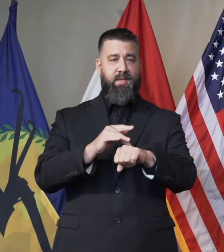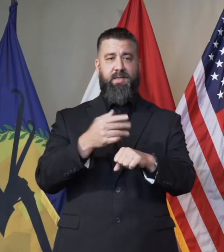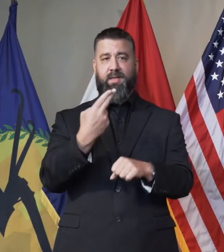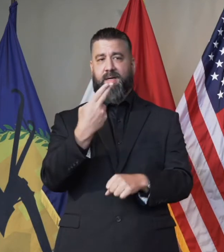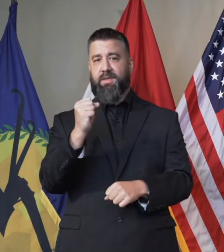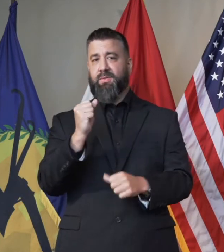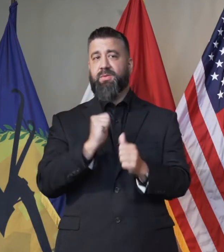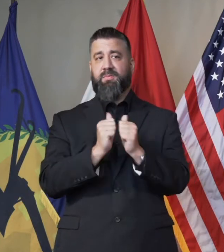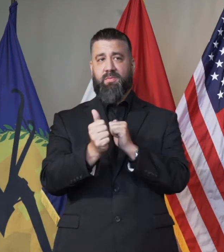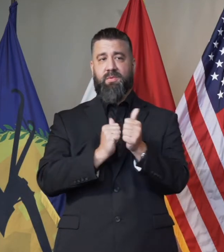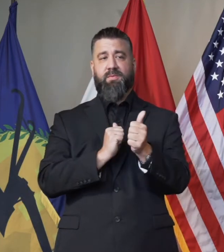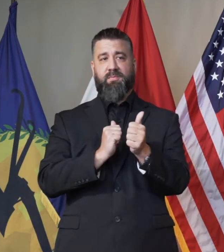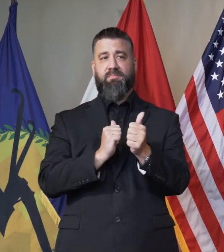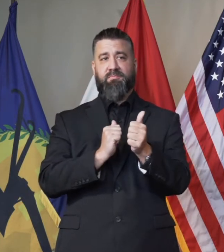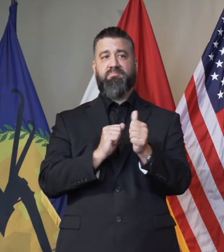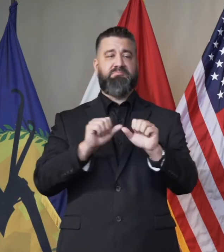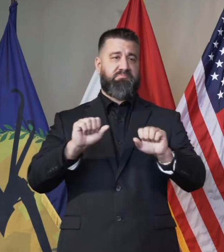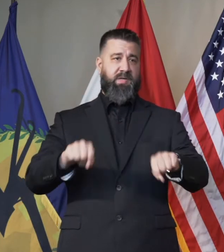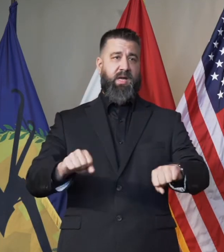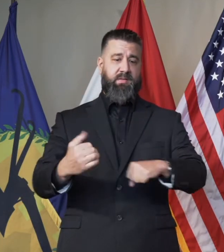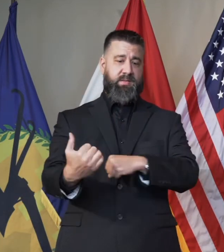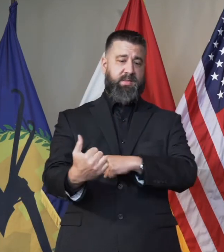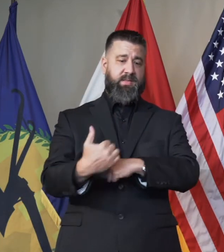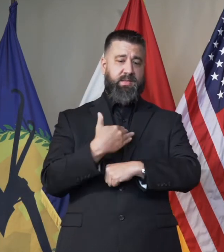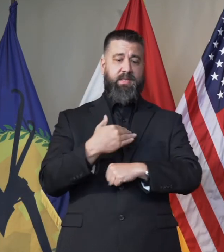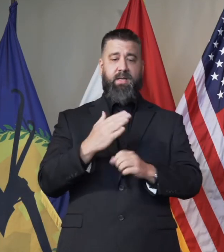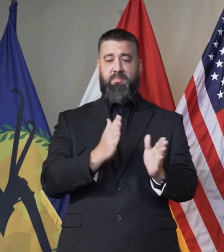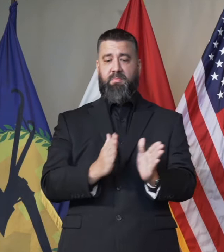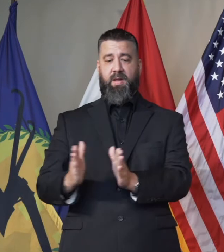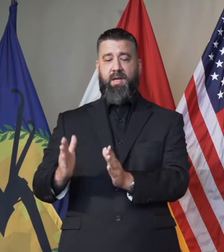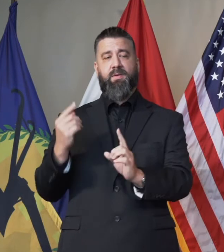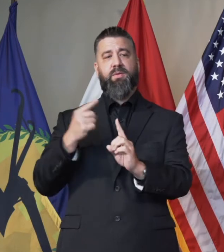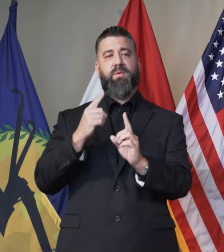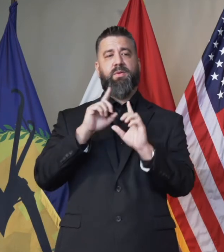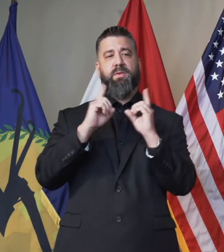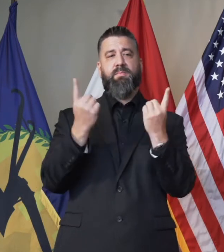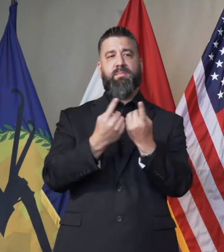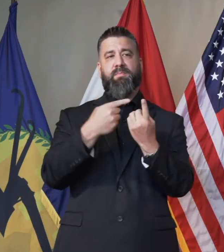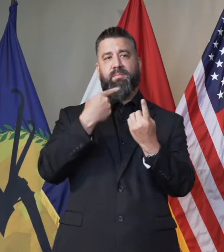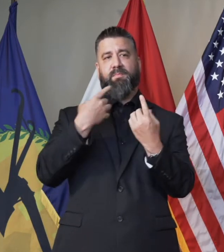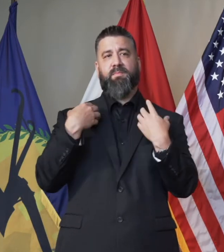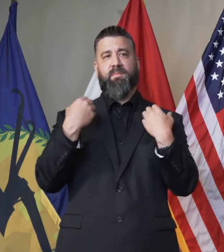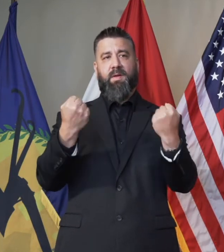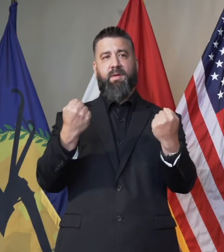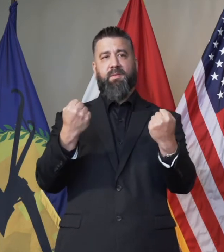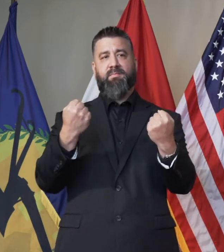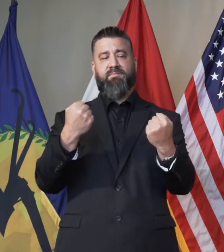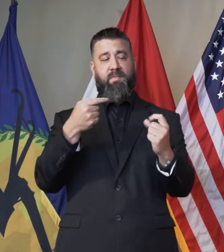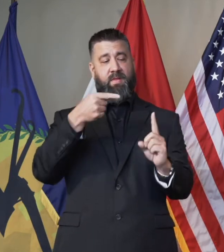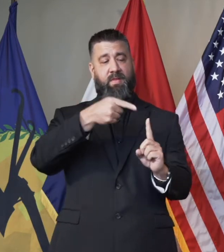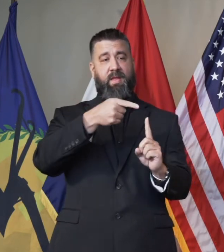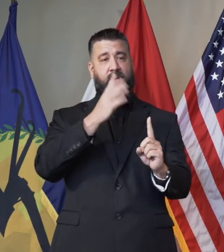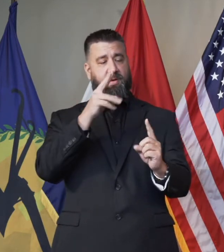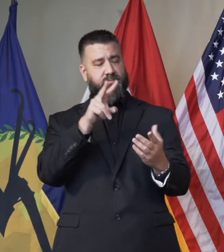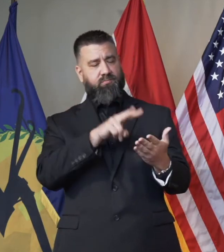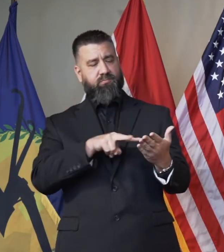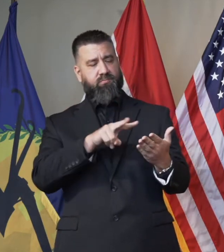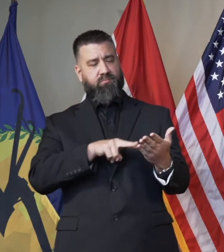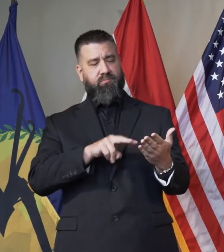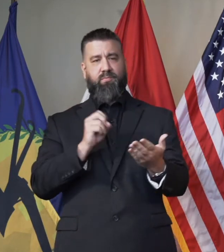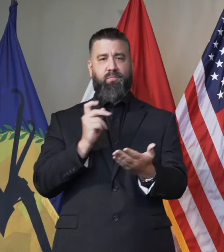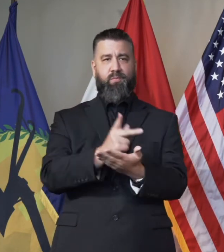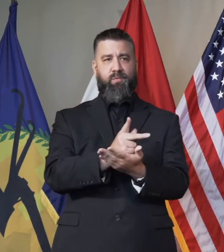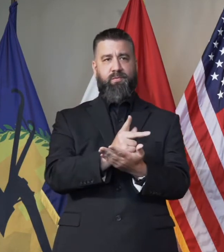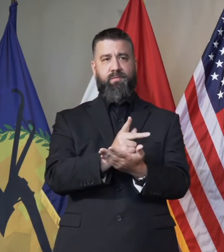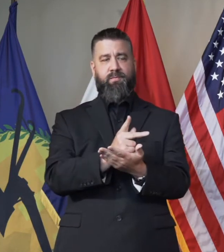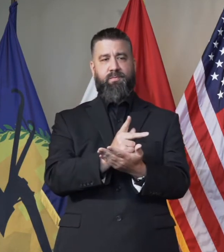for high school students can submit a plan to our Department of Public Health, and they will review that. And the athletic